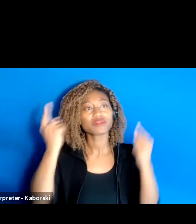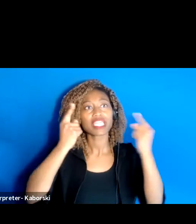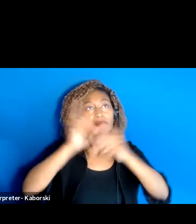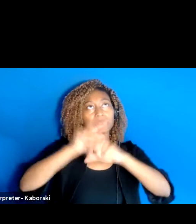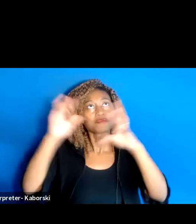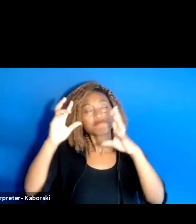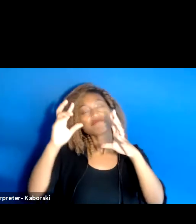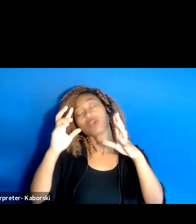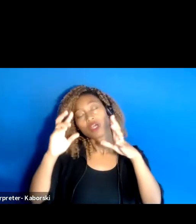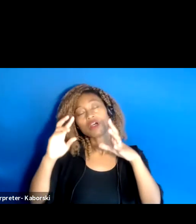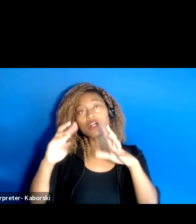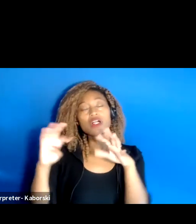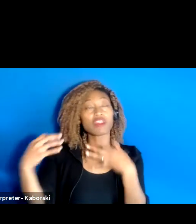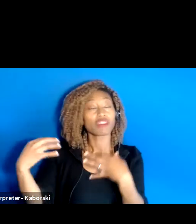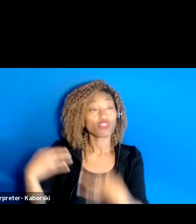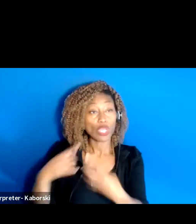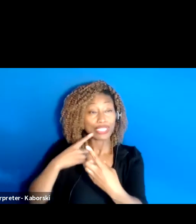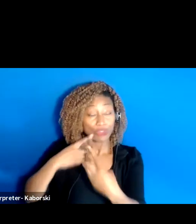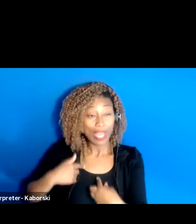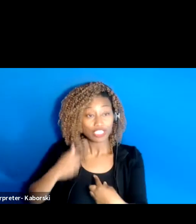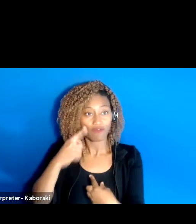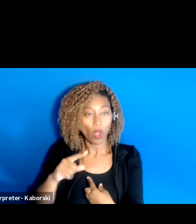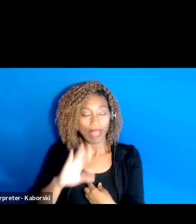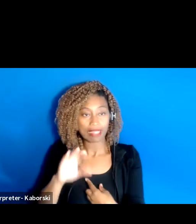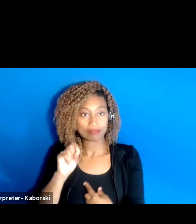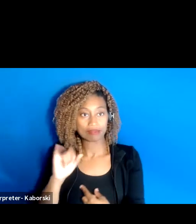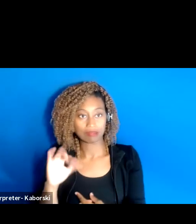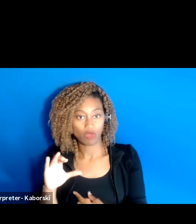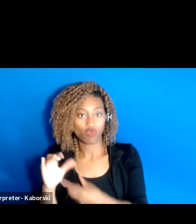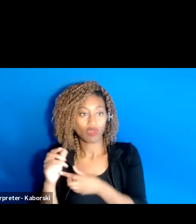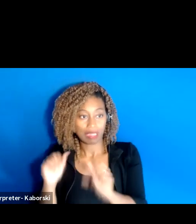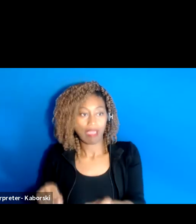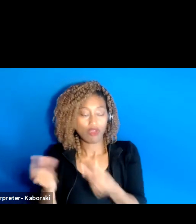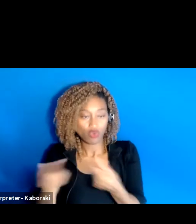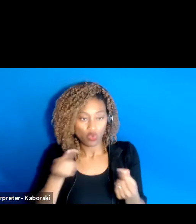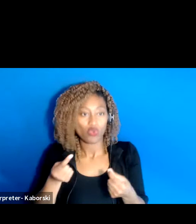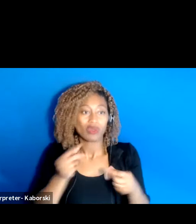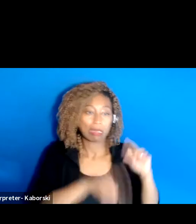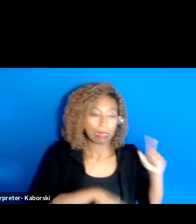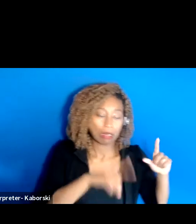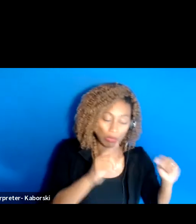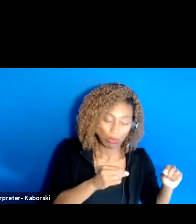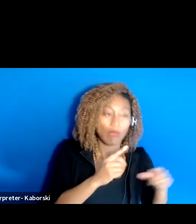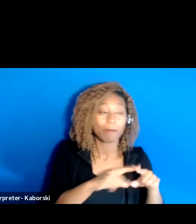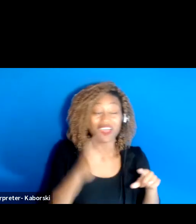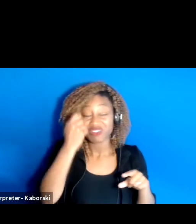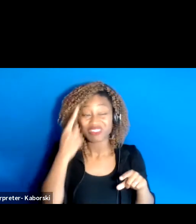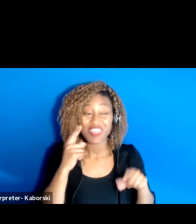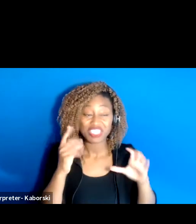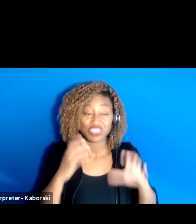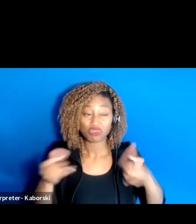of the direction of the silk, which is a consumer controlled